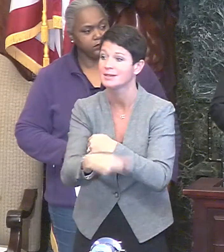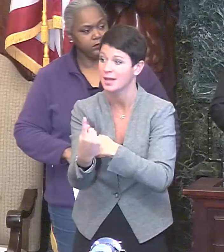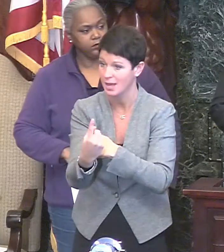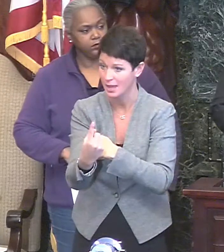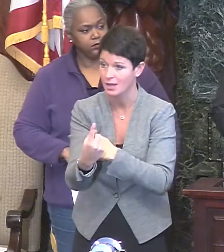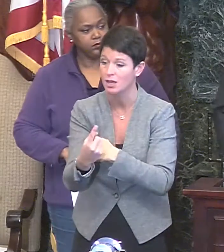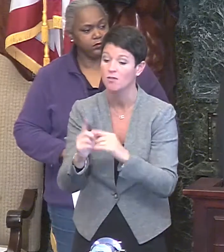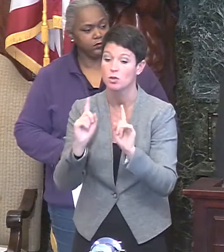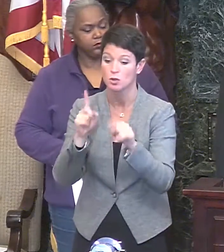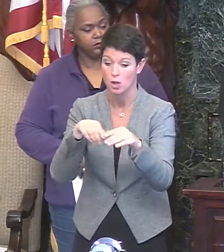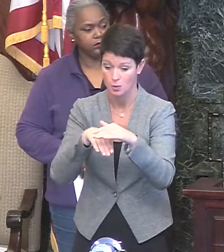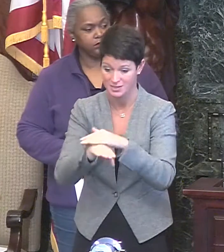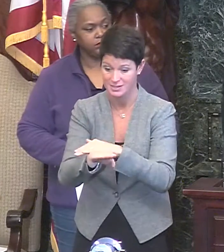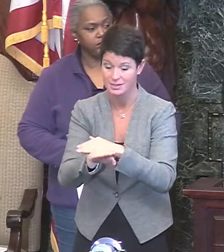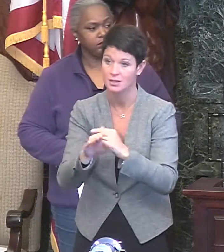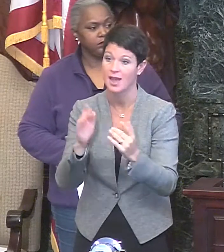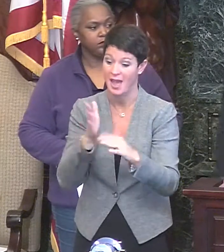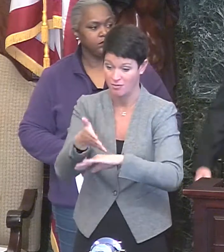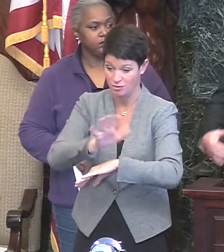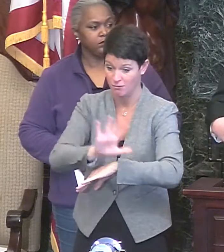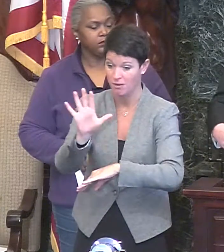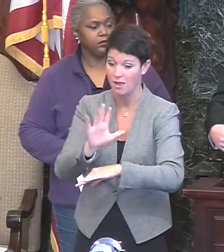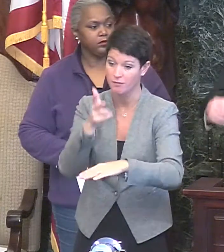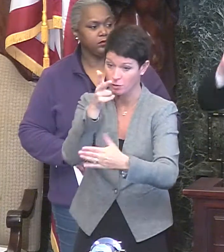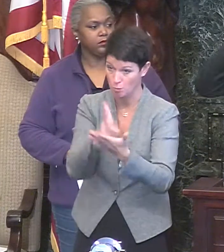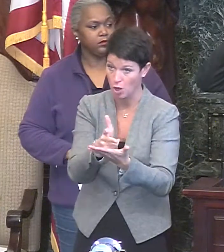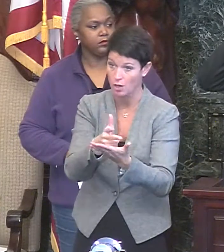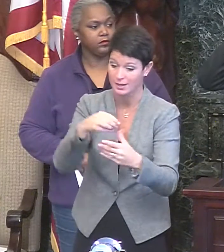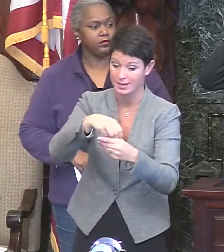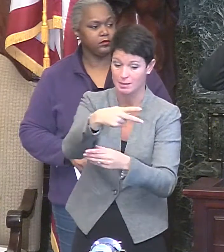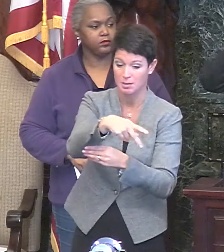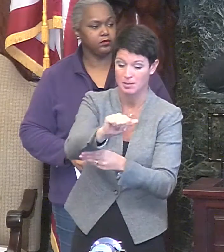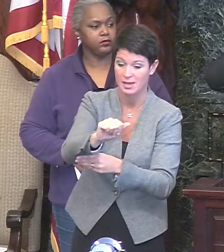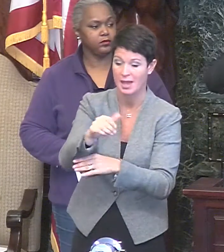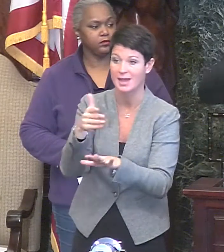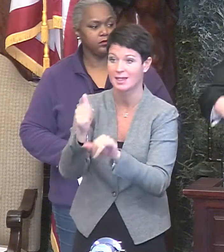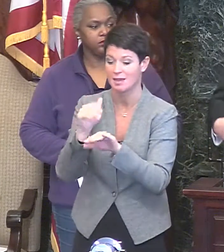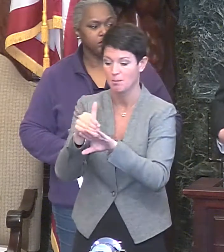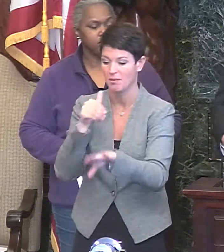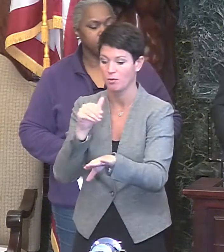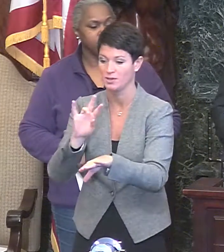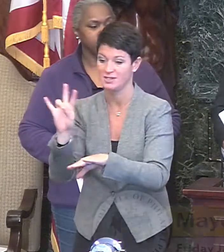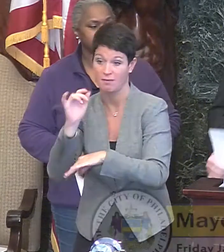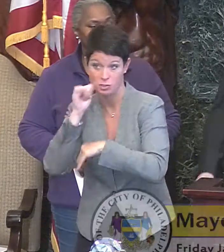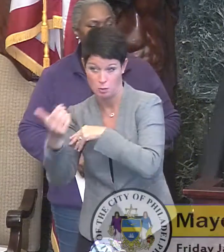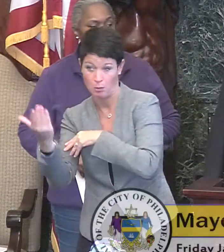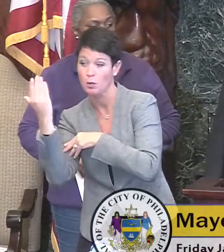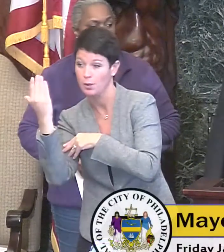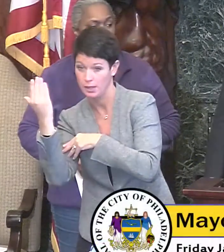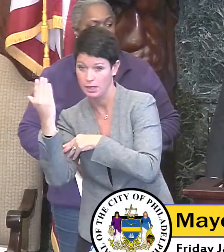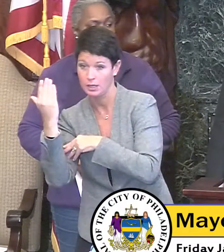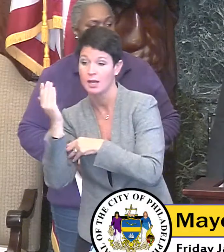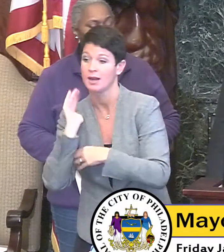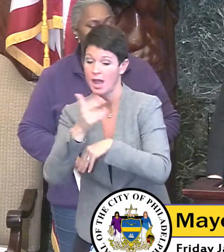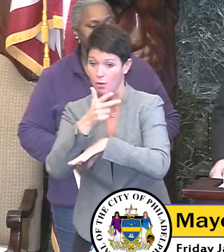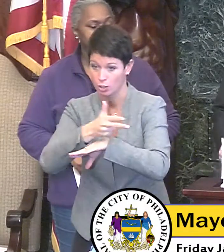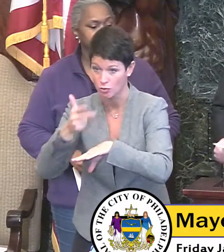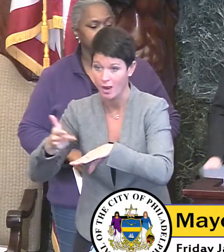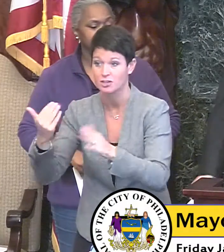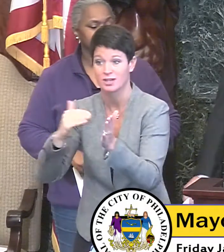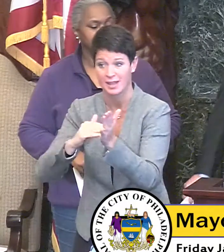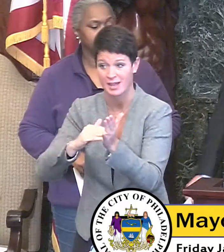go in tonight after 5 o'clock and leave before 7 tomorrow morning at our garages, which I